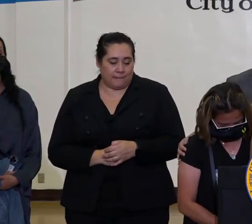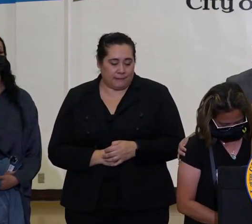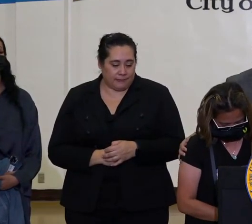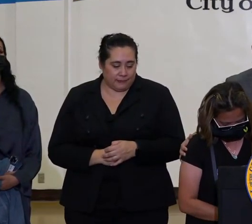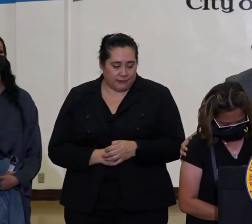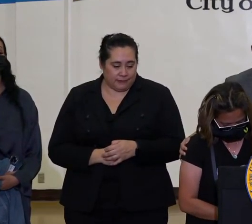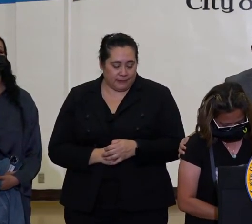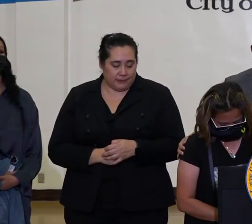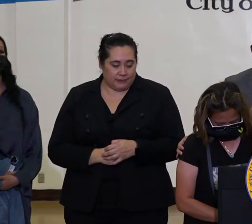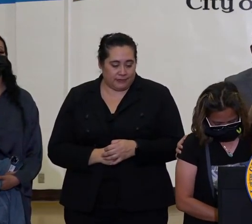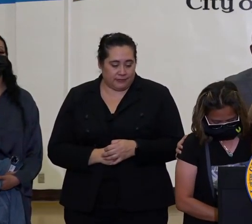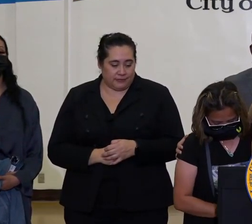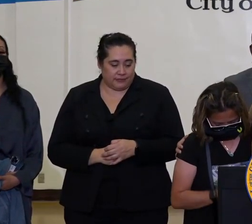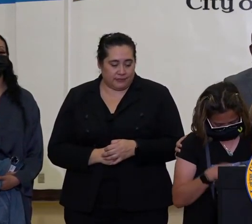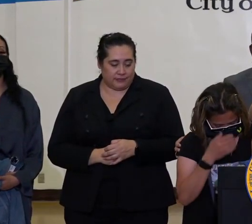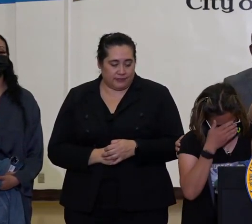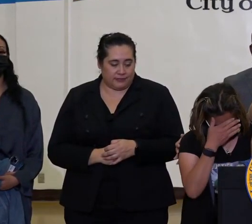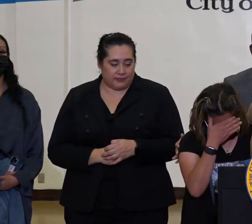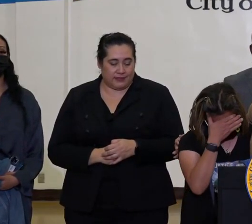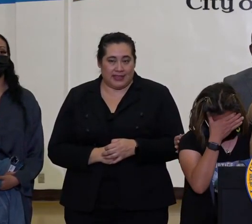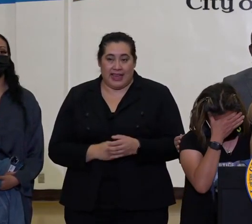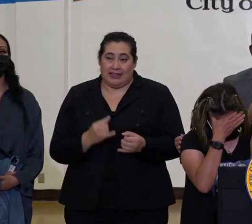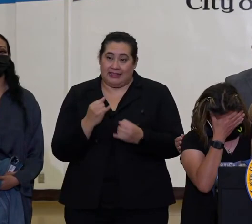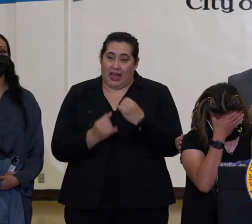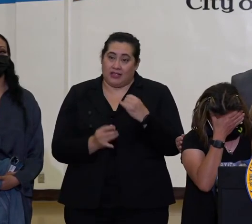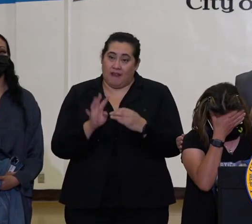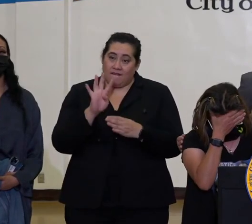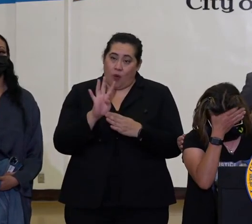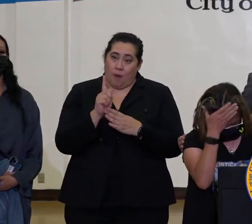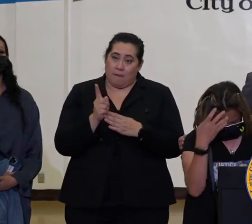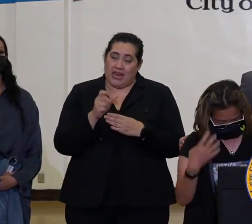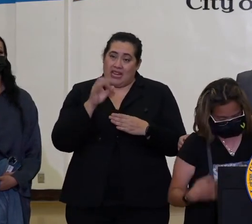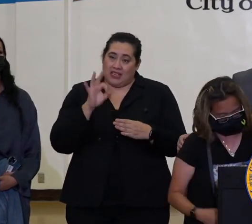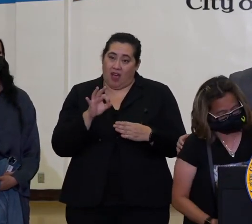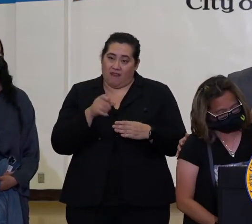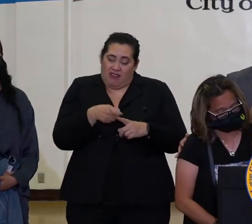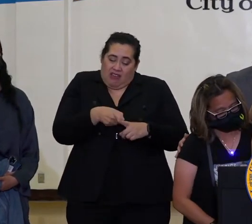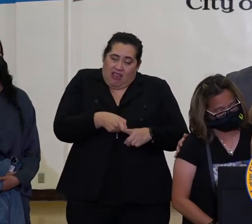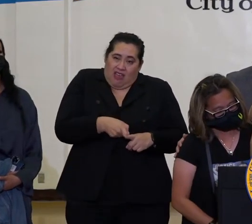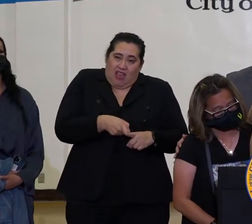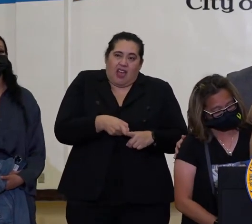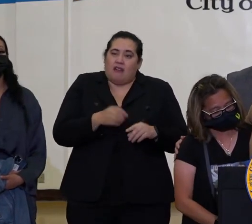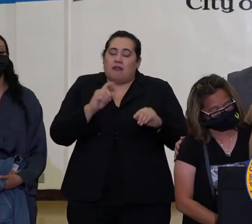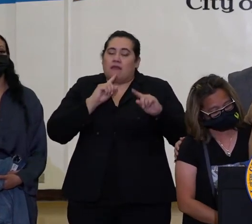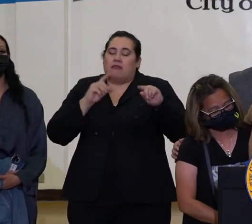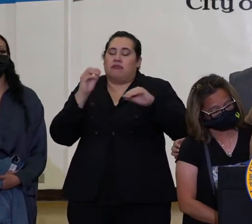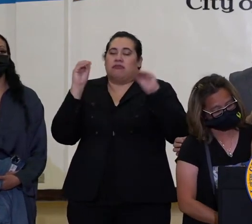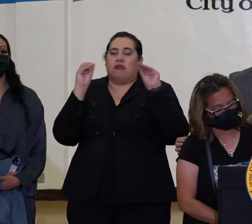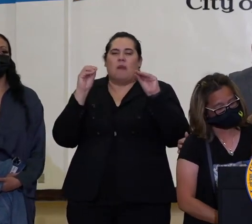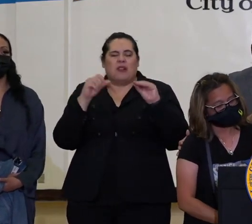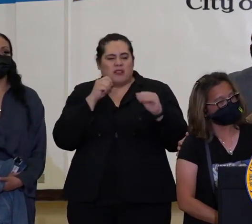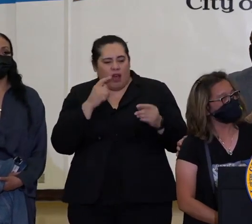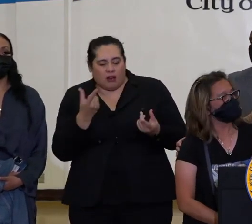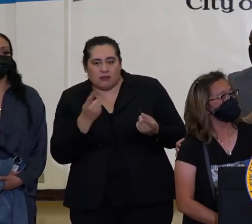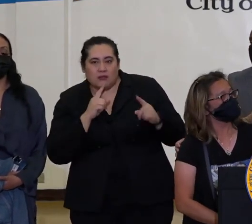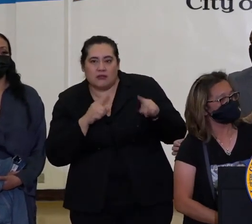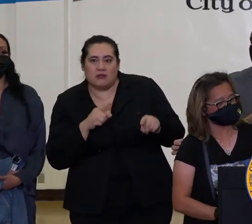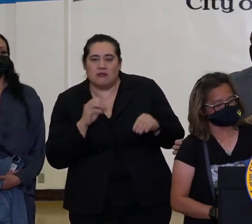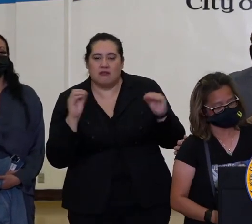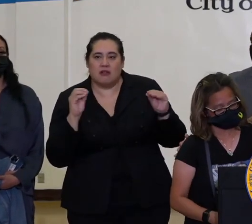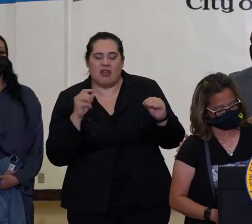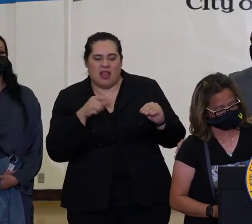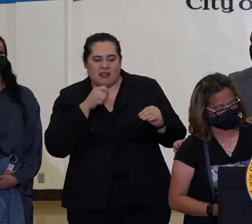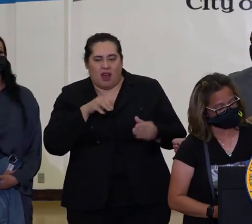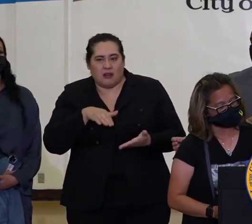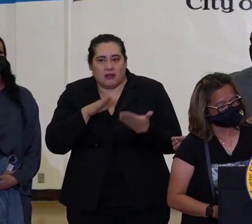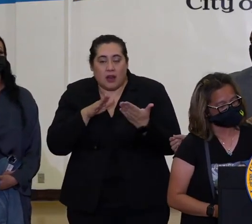Even the last 4 minutes of the restraint, he was unresponsive, and they didn't address that at all.